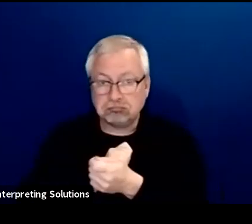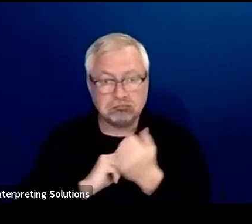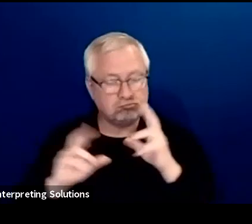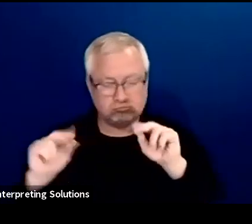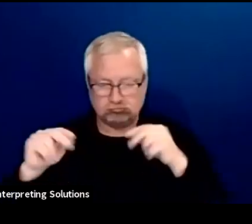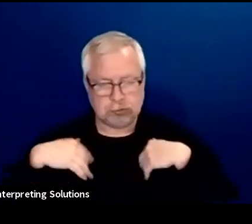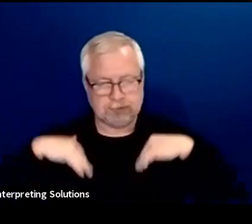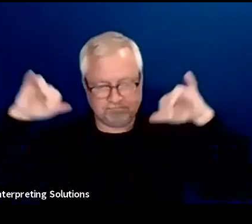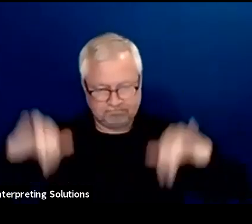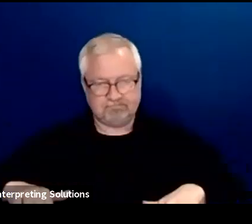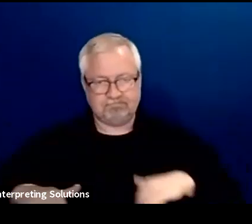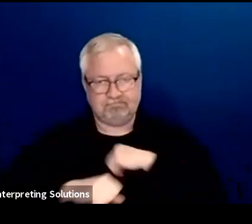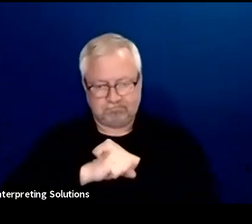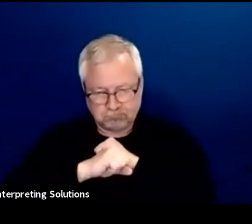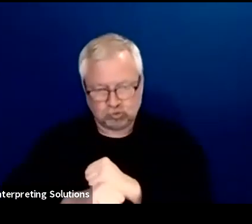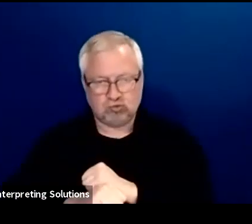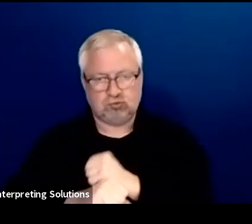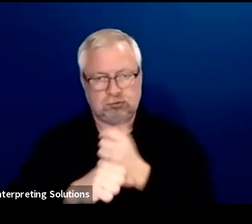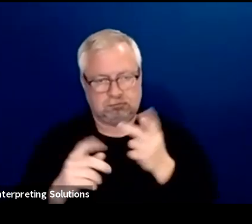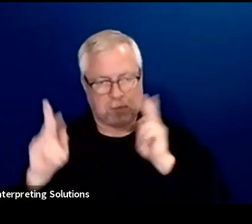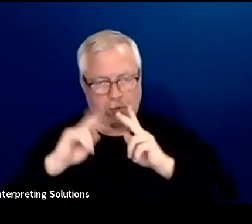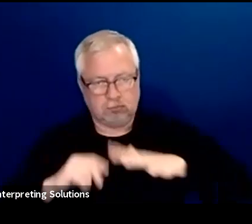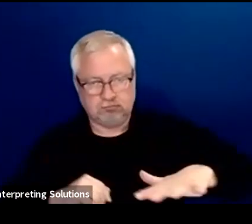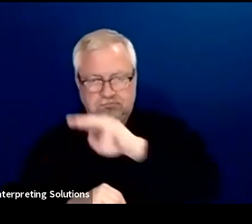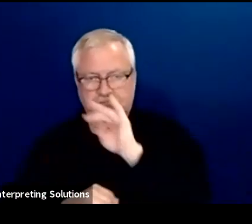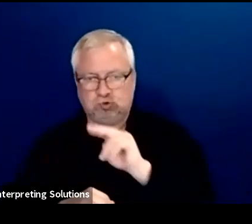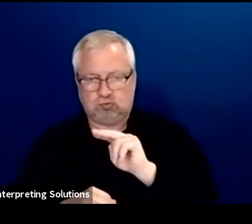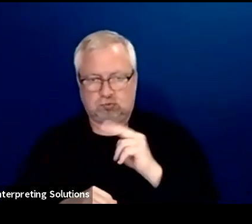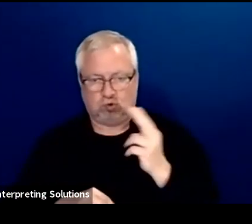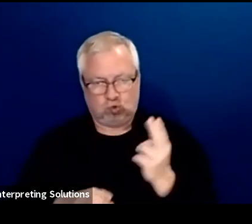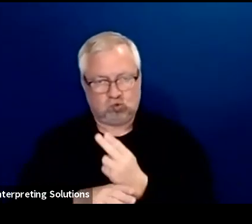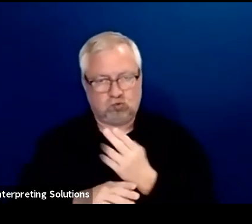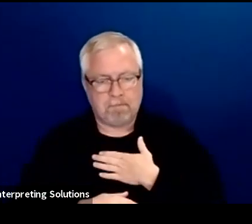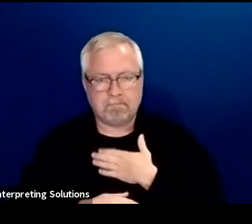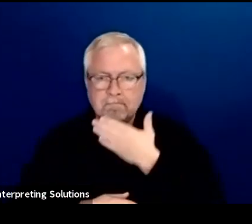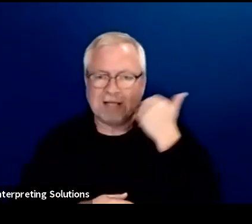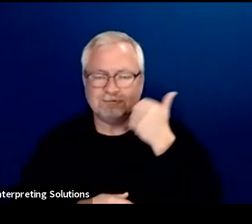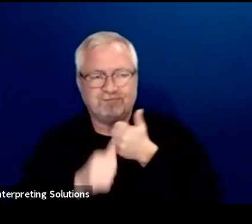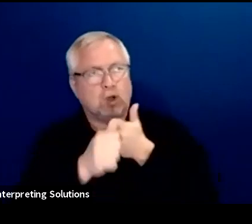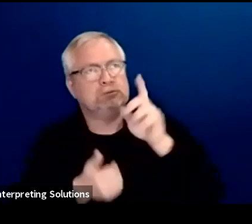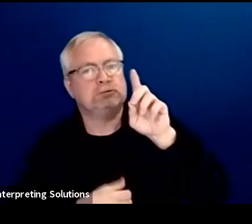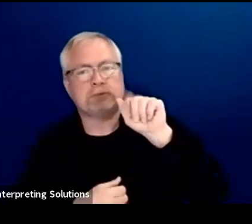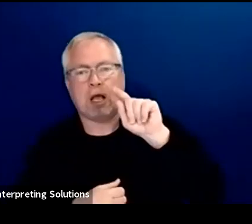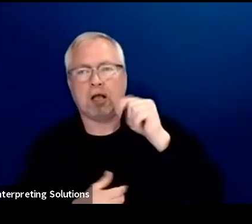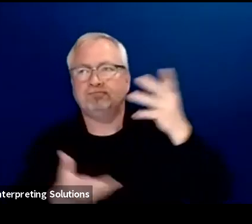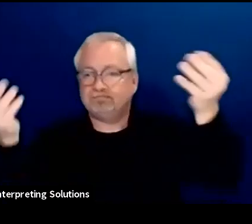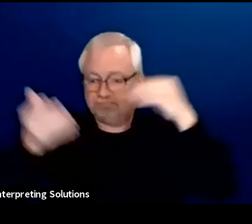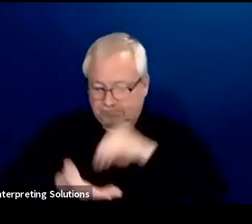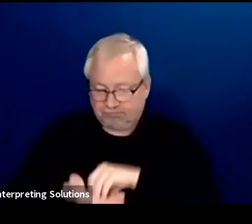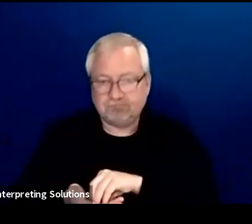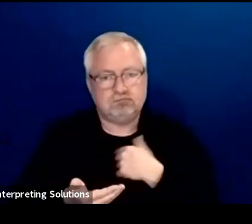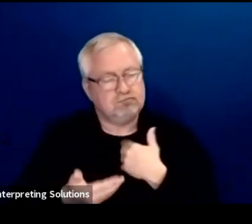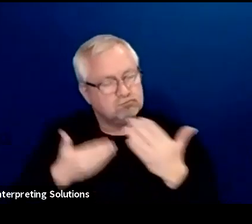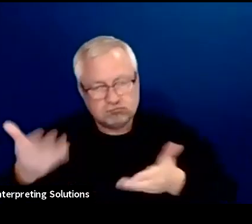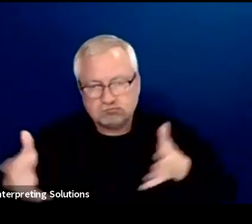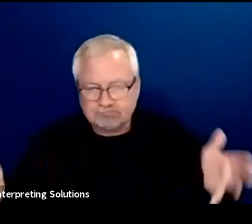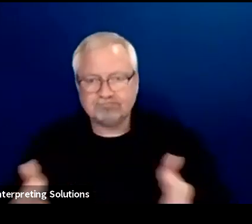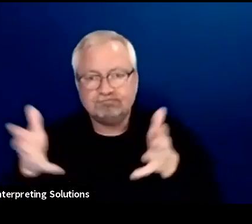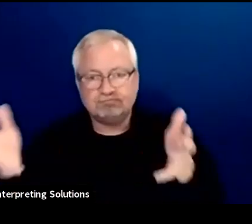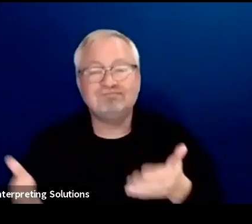Minnesotans as possible using the best available data. And what I am pushing on is and maybe it's impossible in today's world, to